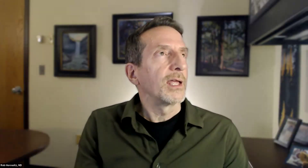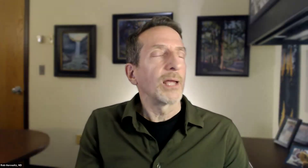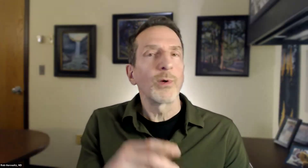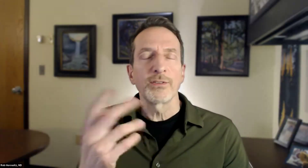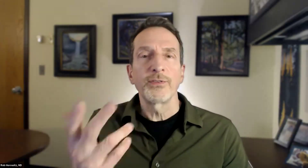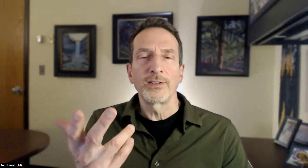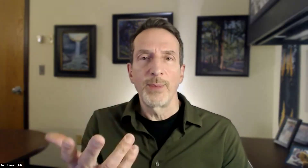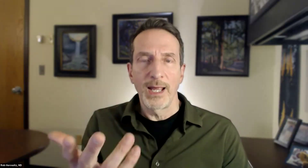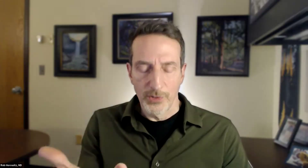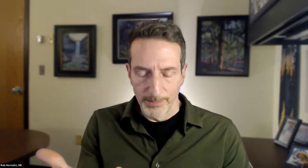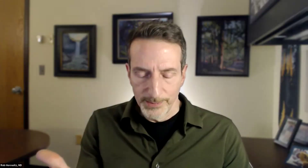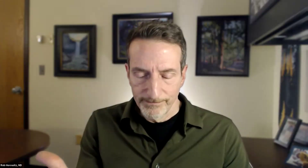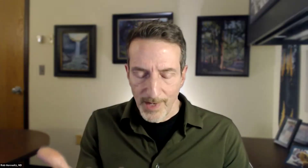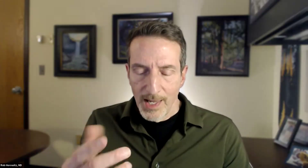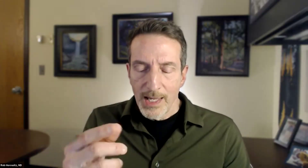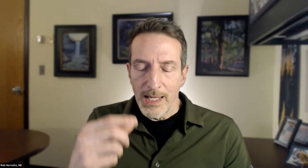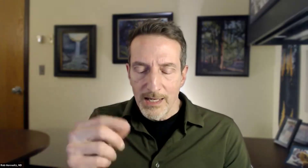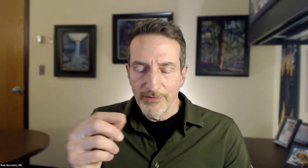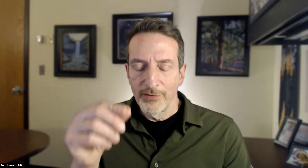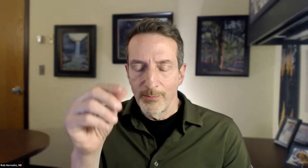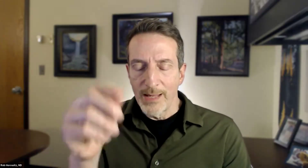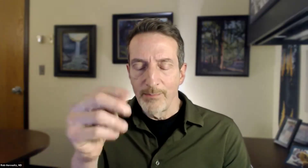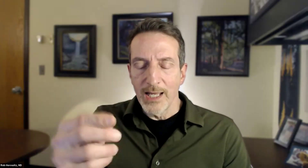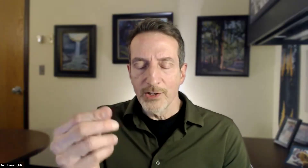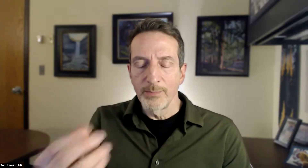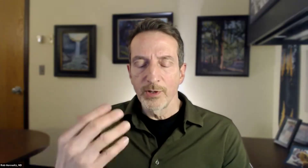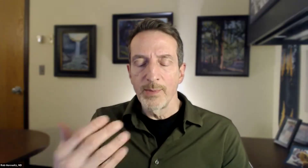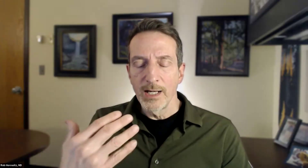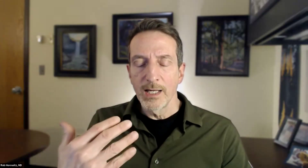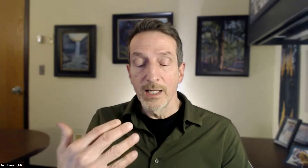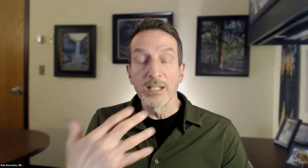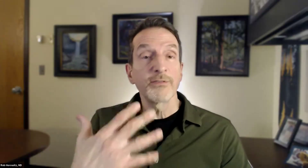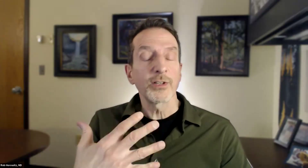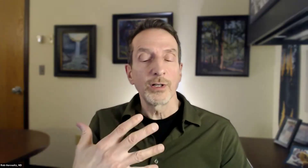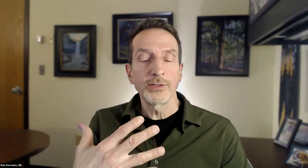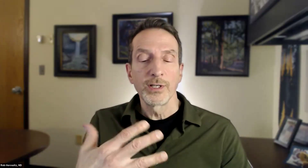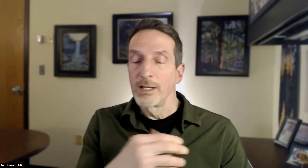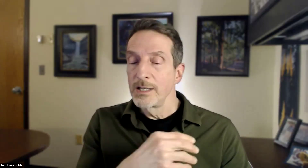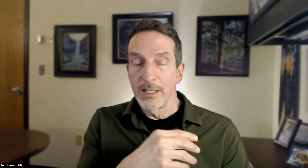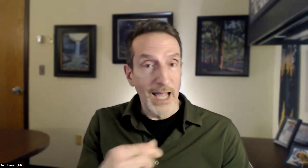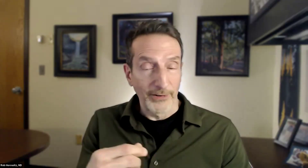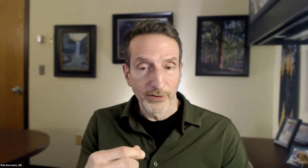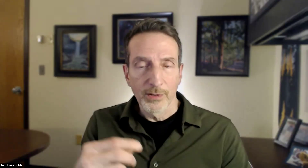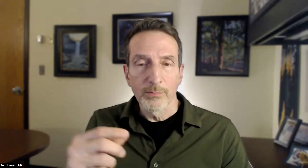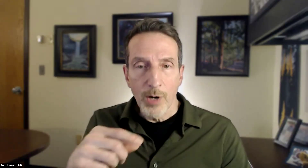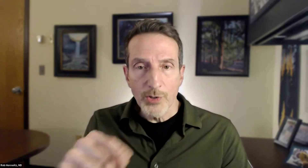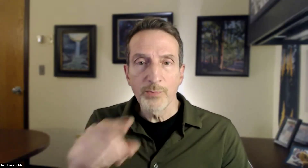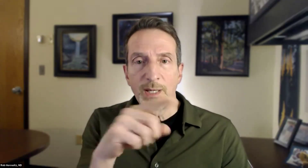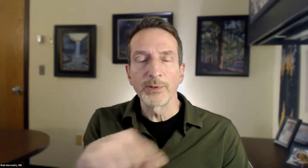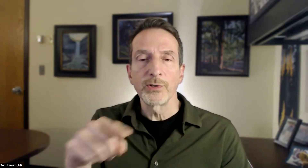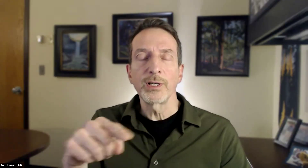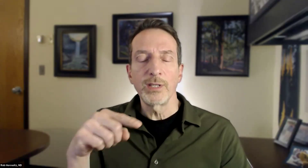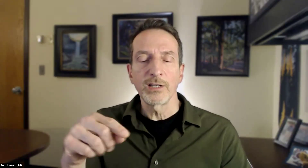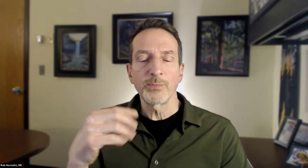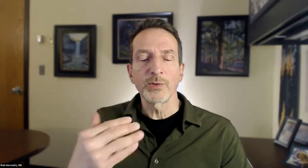um, and what defines a bad trip. If by bad trip you're meaning difficult, yes.